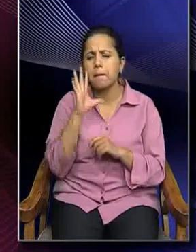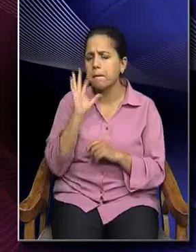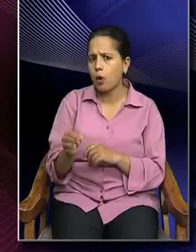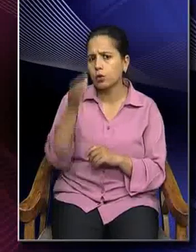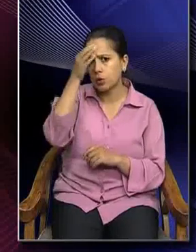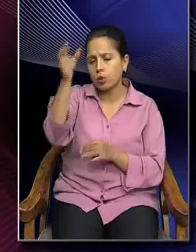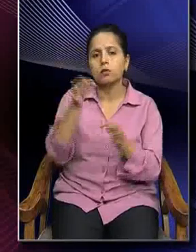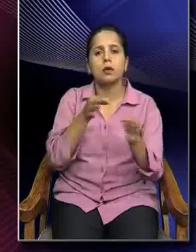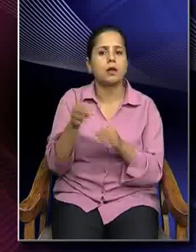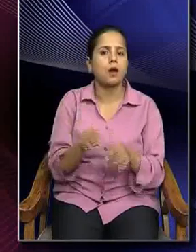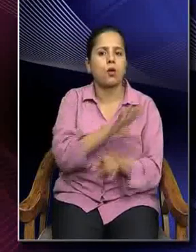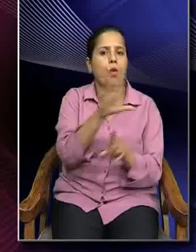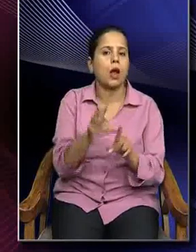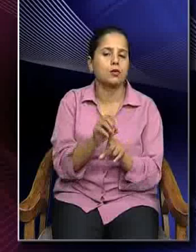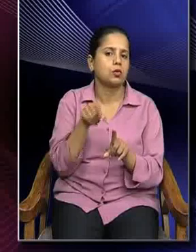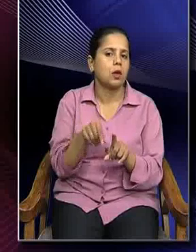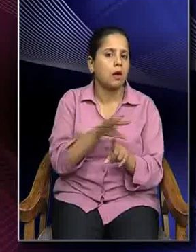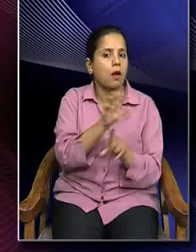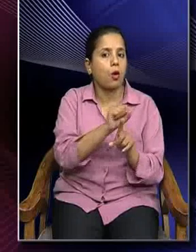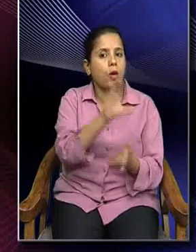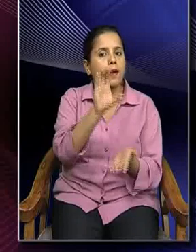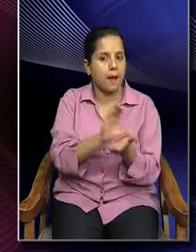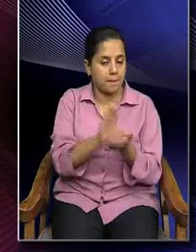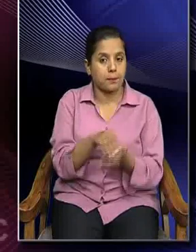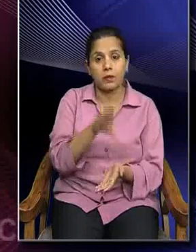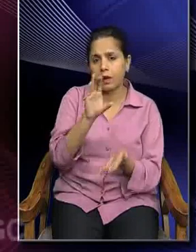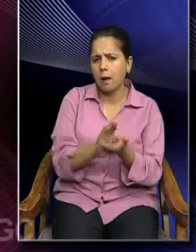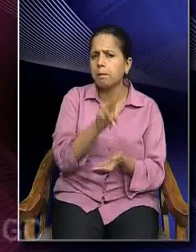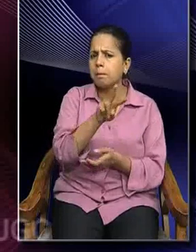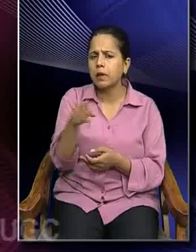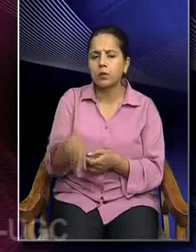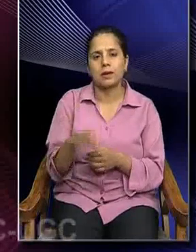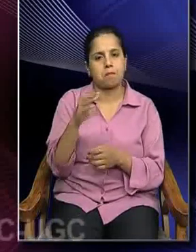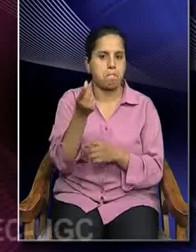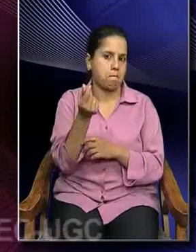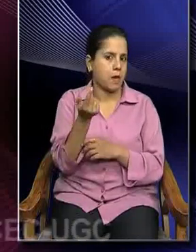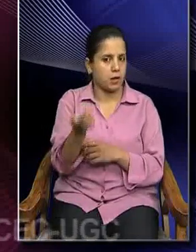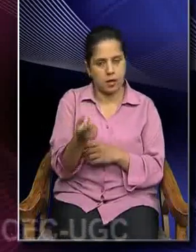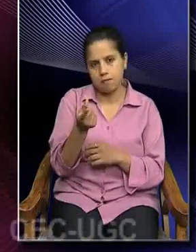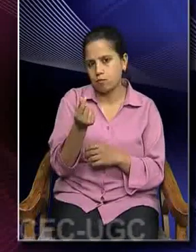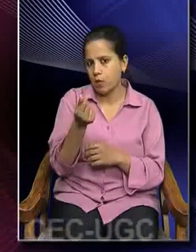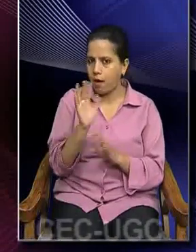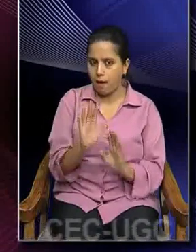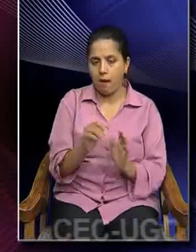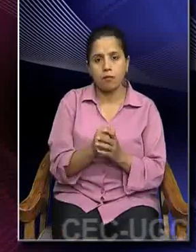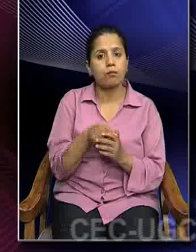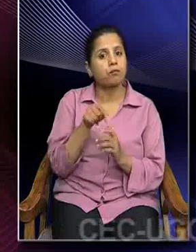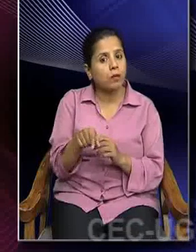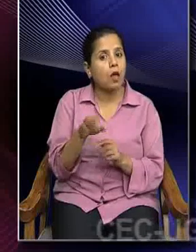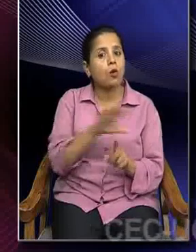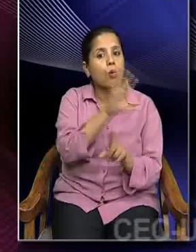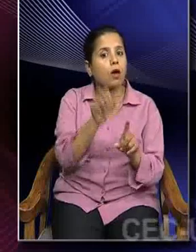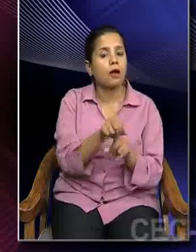is cultural capital. Now, capital means money, monetary, and culture